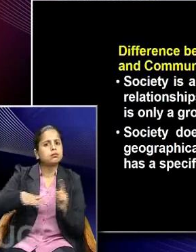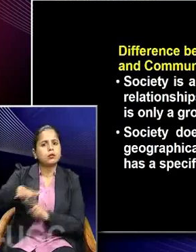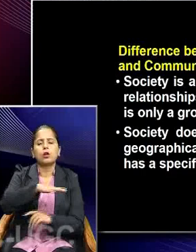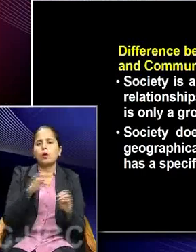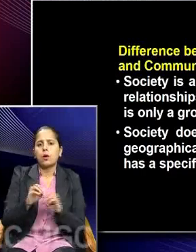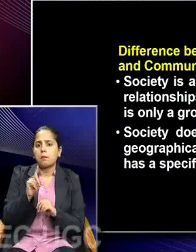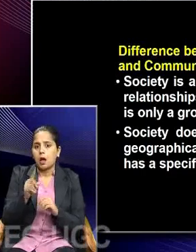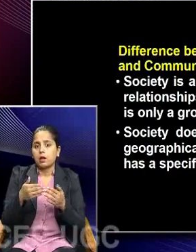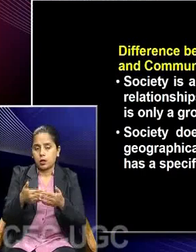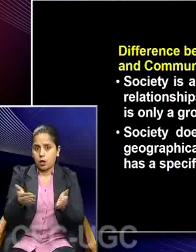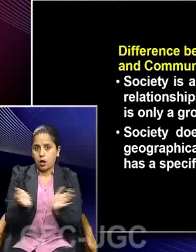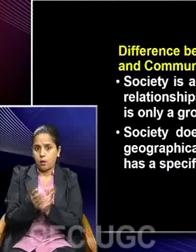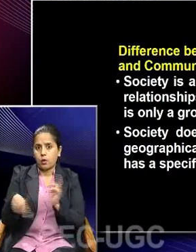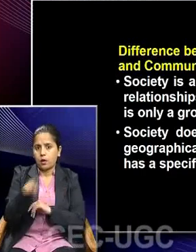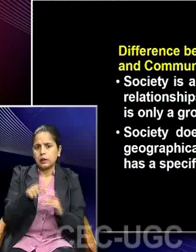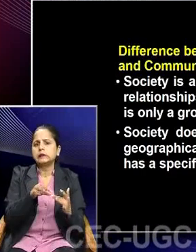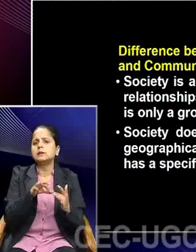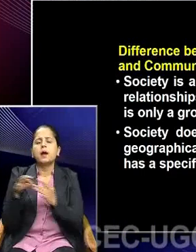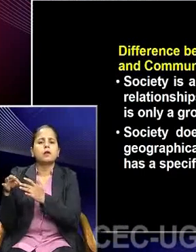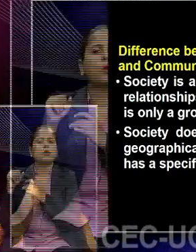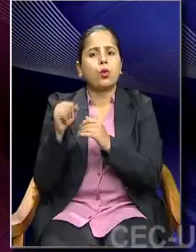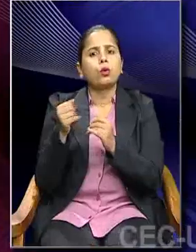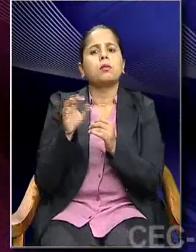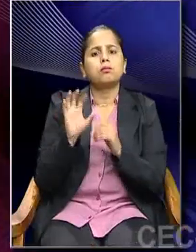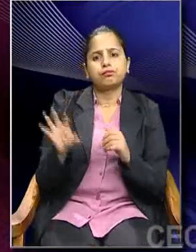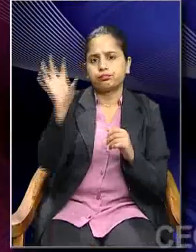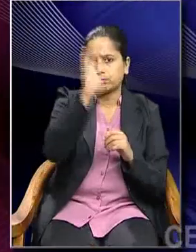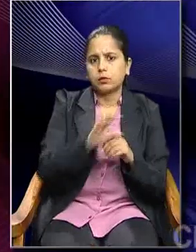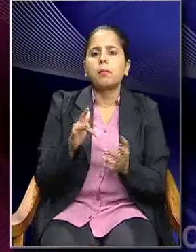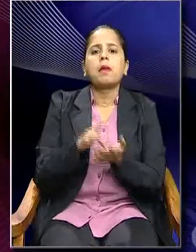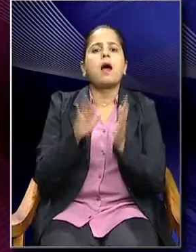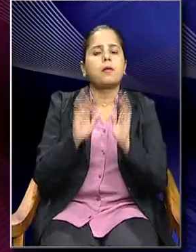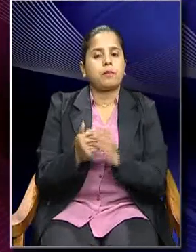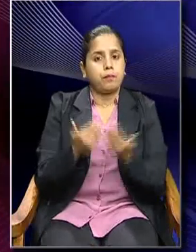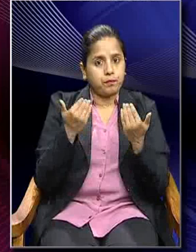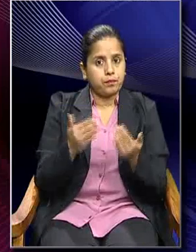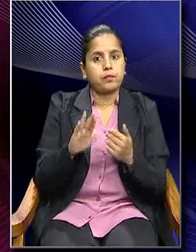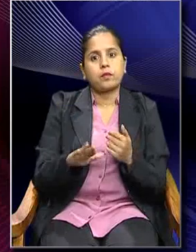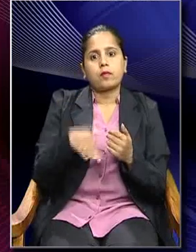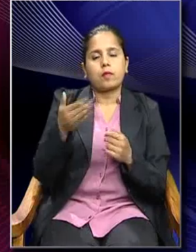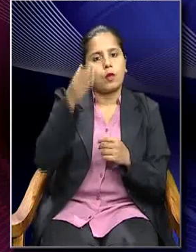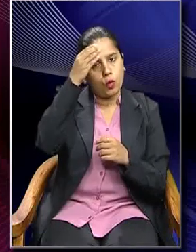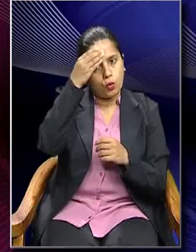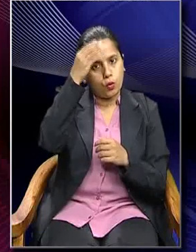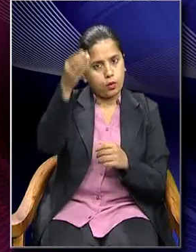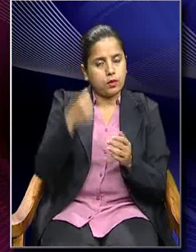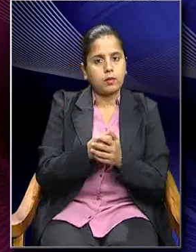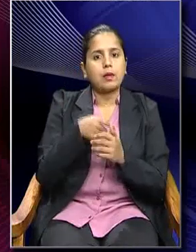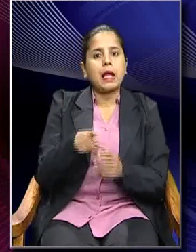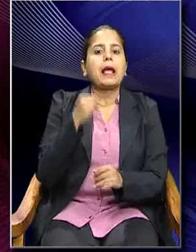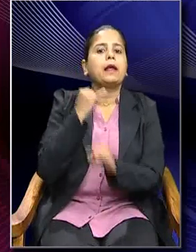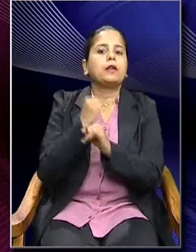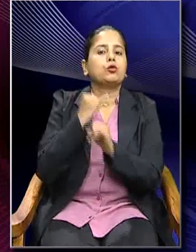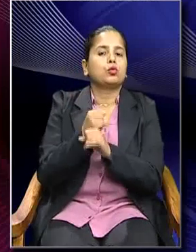but community has a specific geographical area. Now we come to the next concept, that is